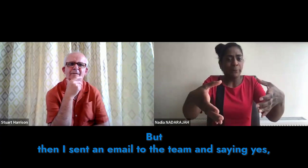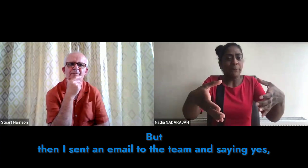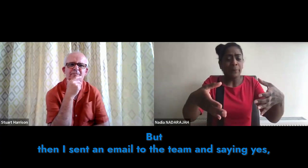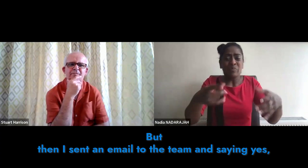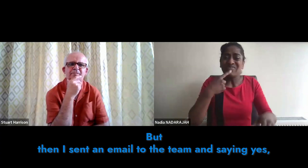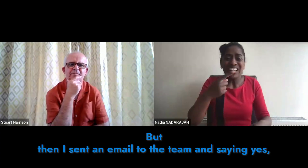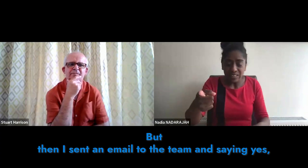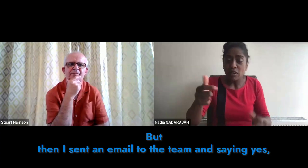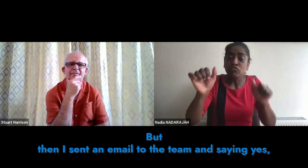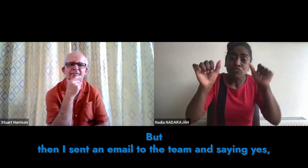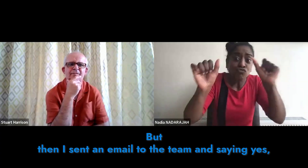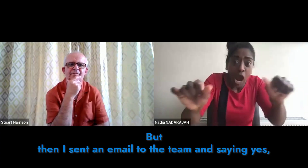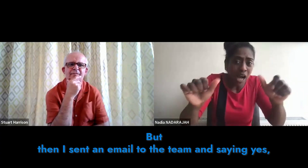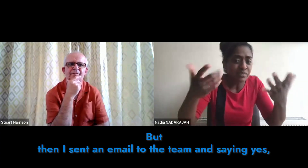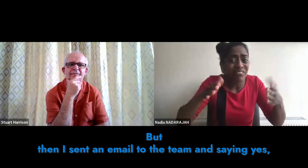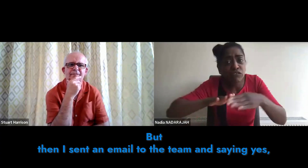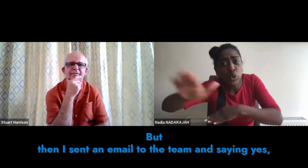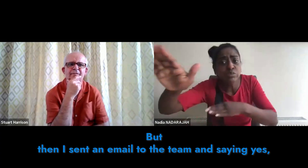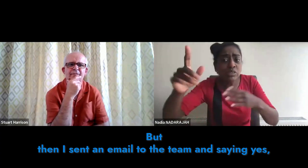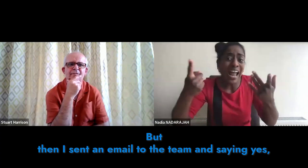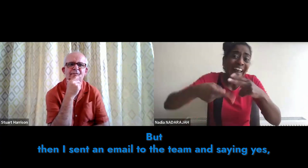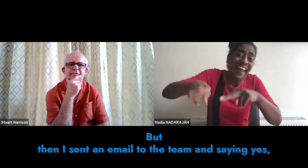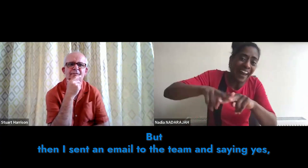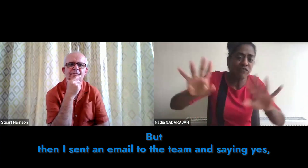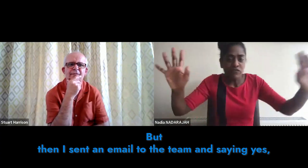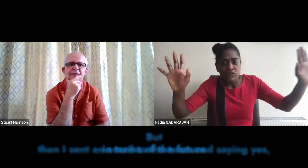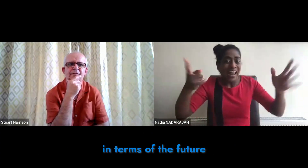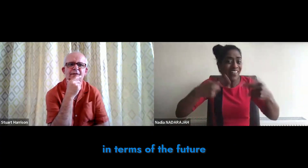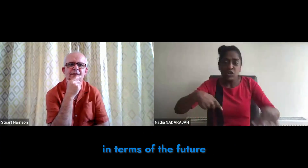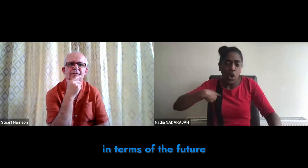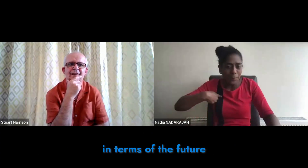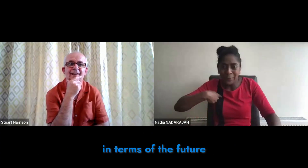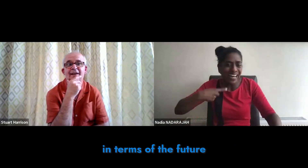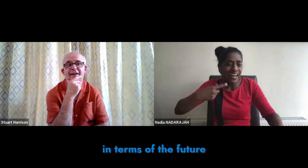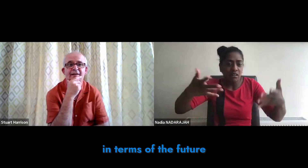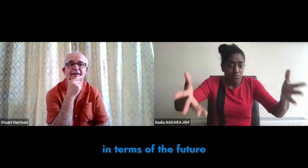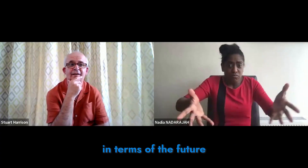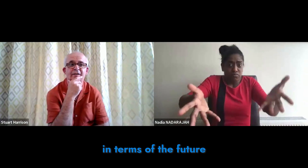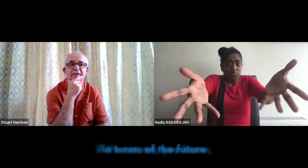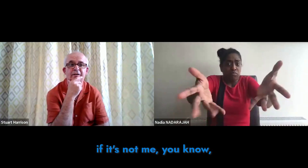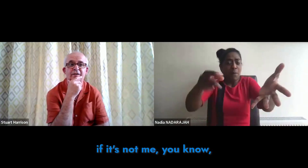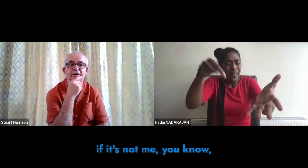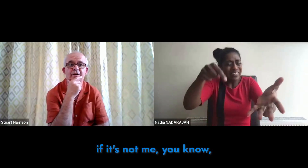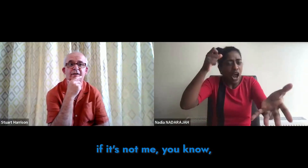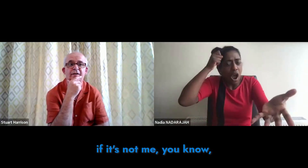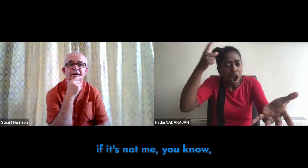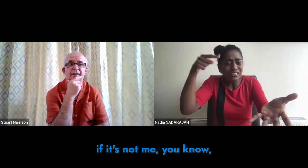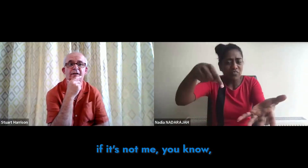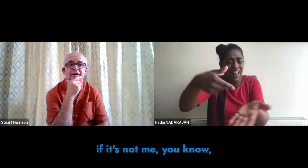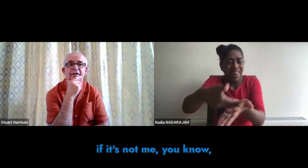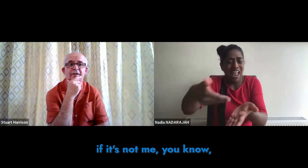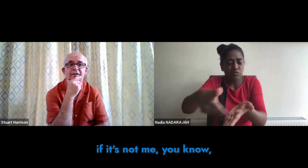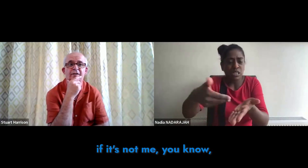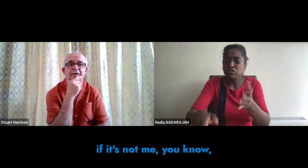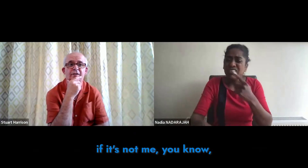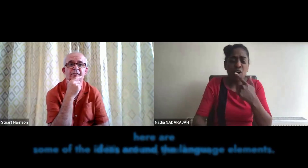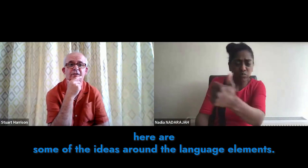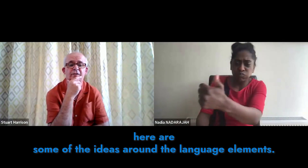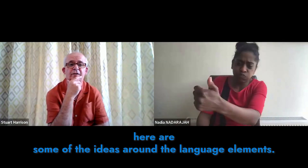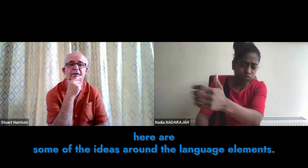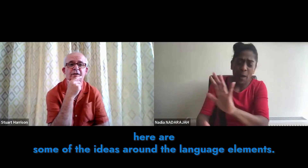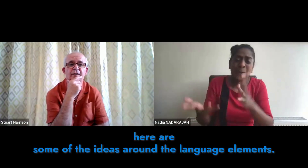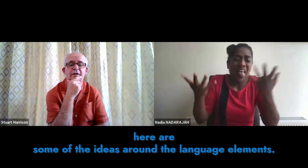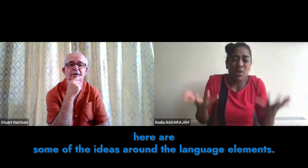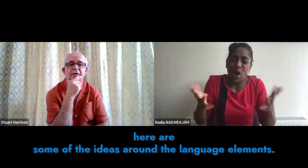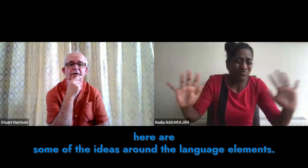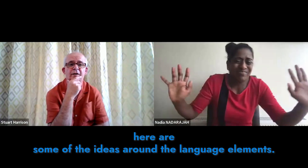I thought, send an email to the team and saying, yes, in terms of the future, if it's not me, you know,